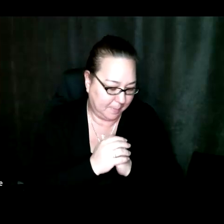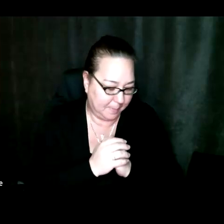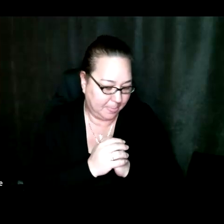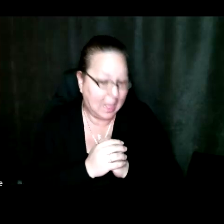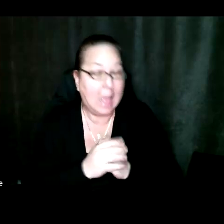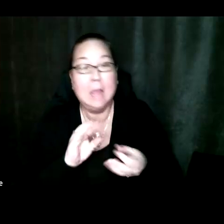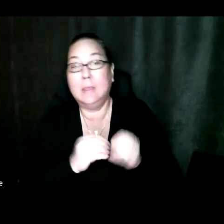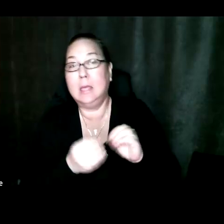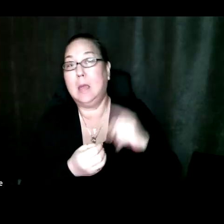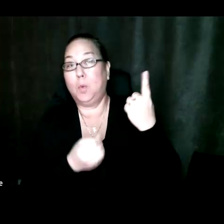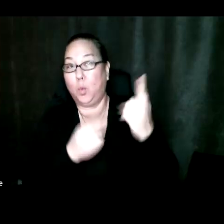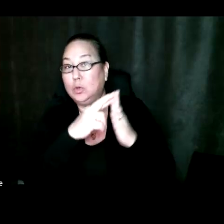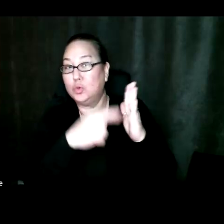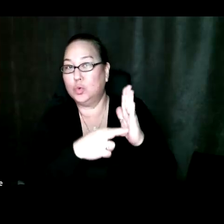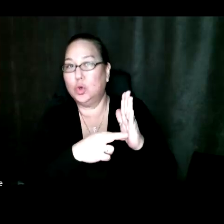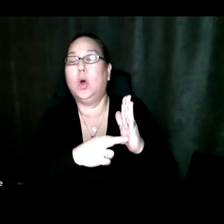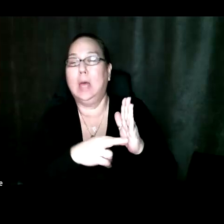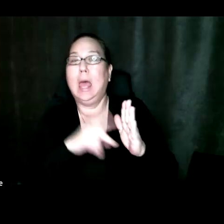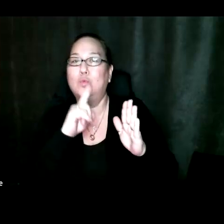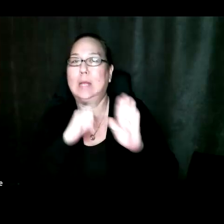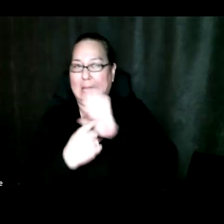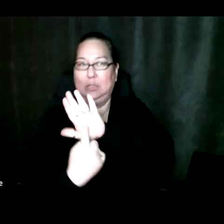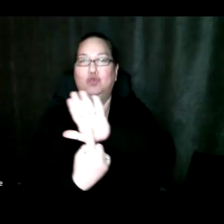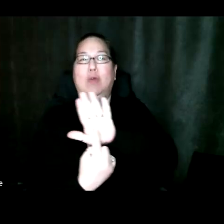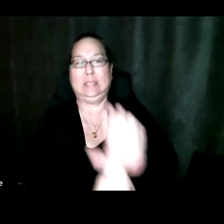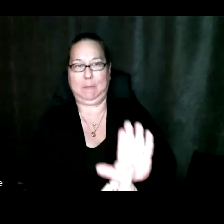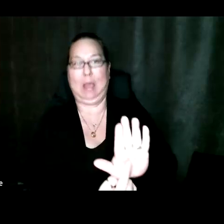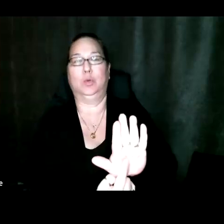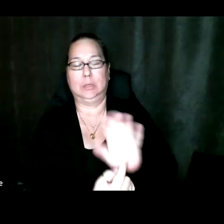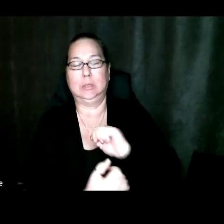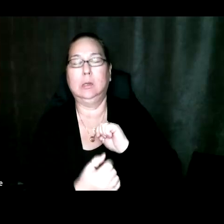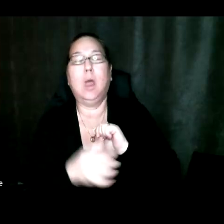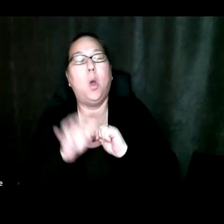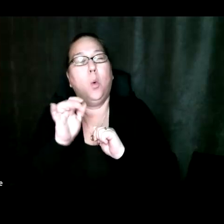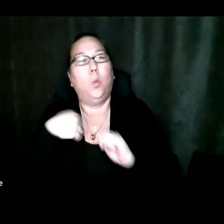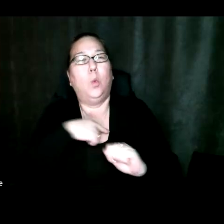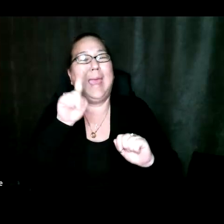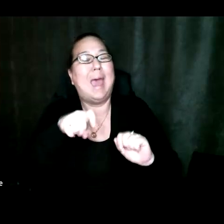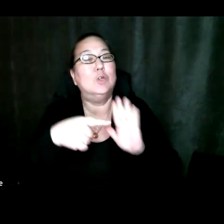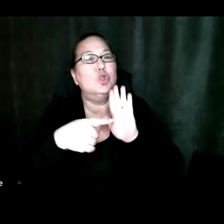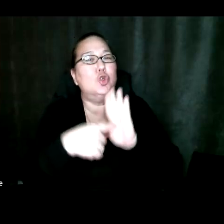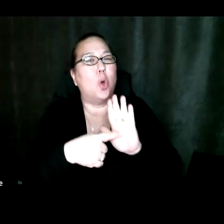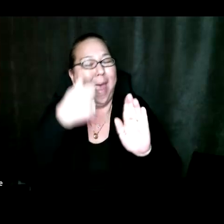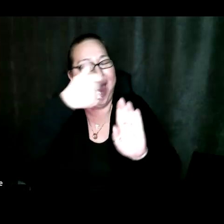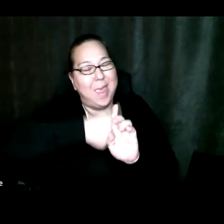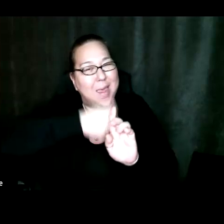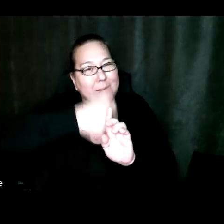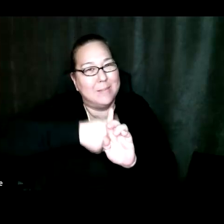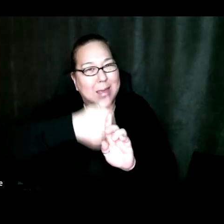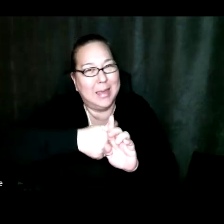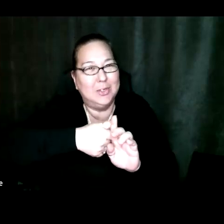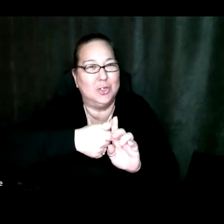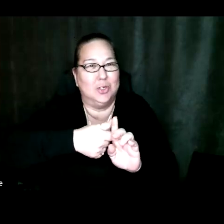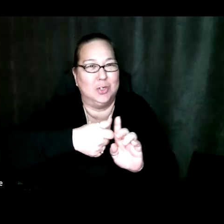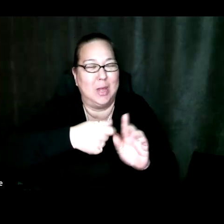the number one rule is transparency, right? We have to show everything about how we made what decisions were